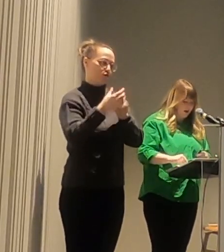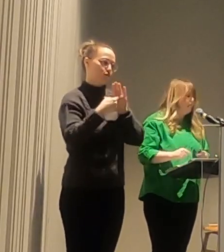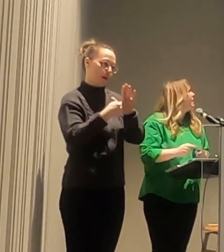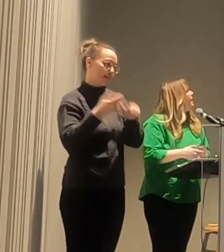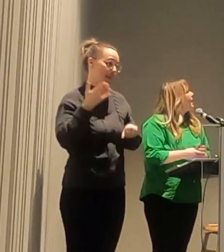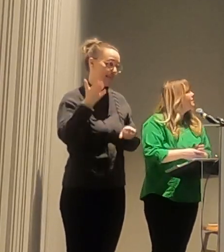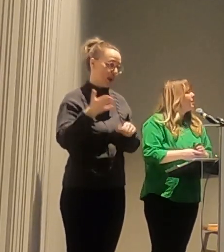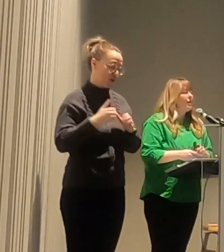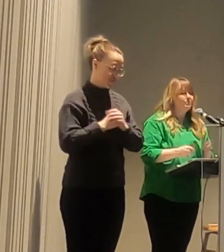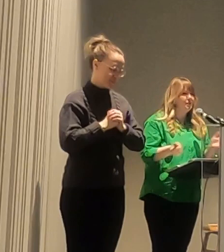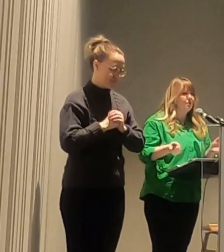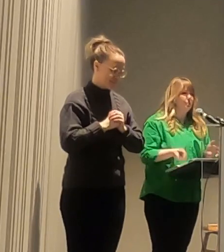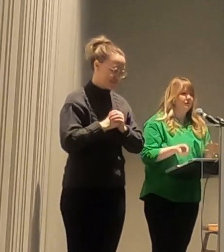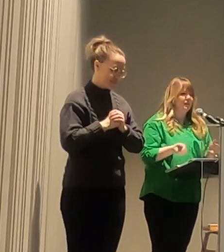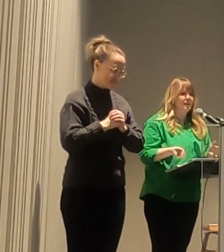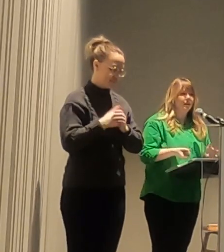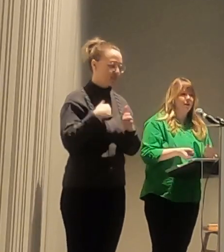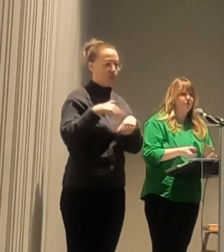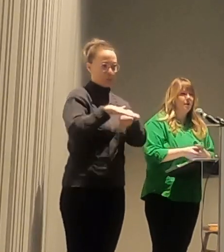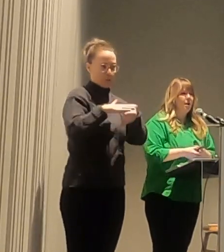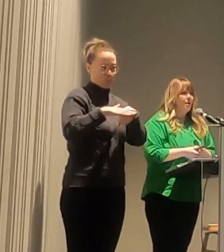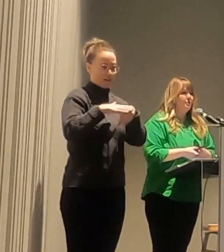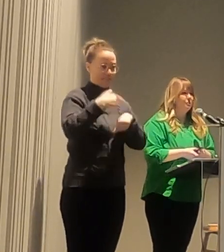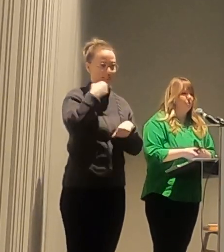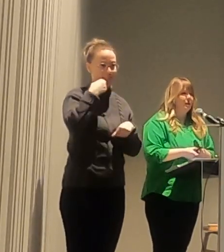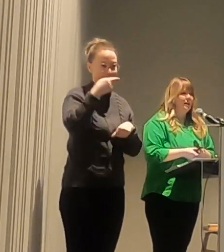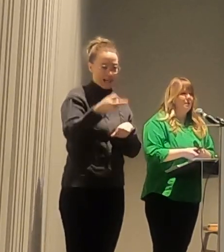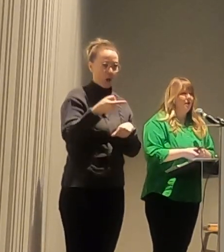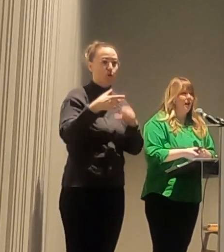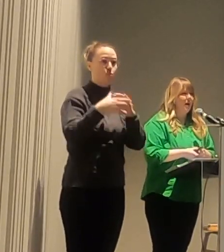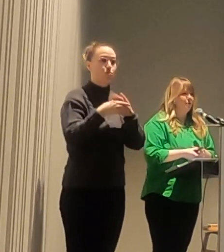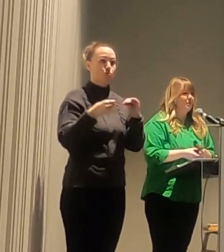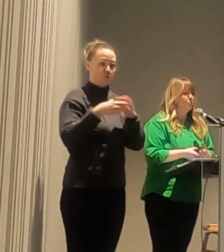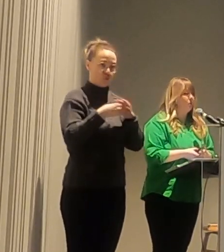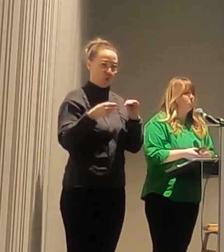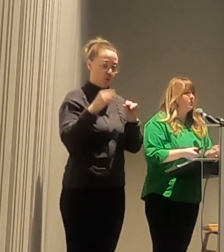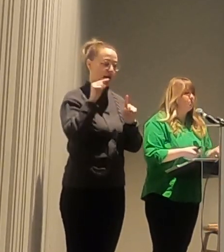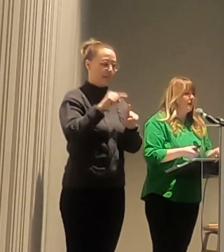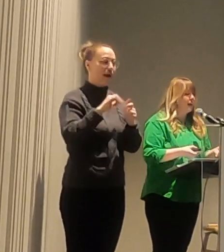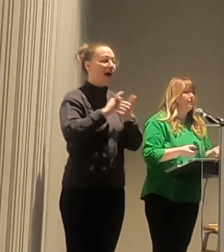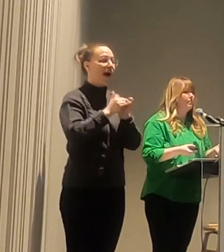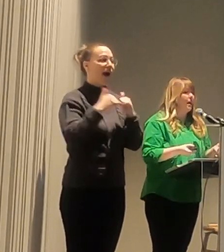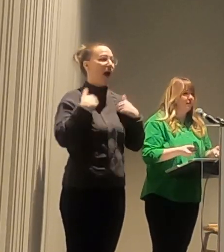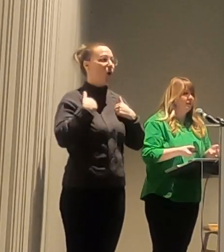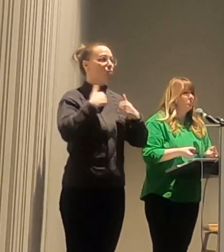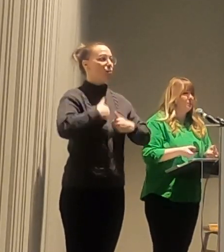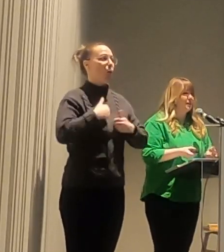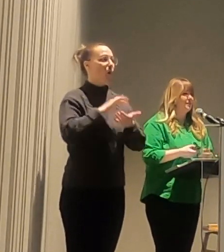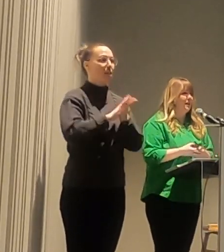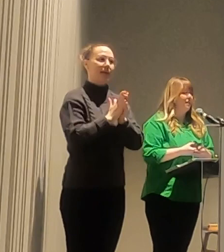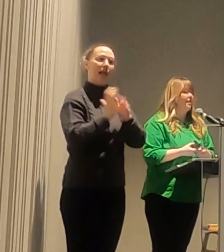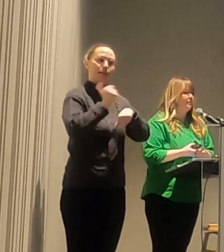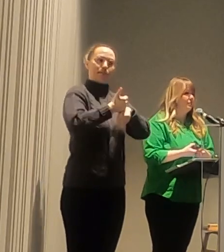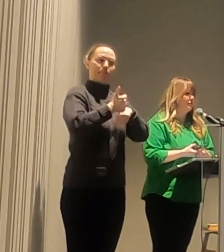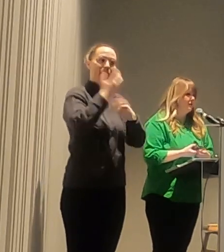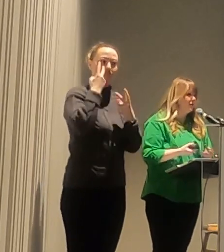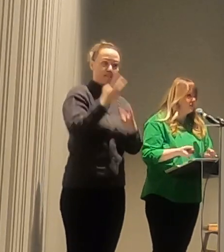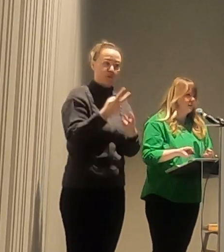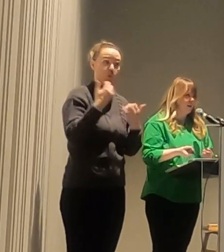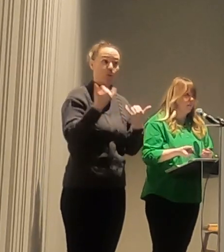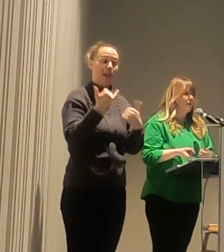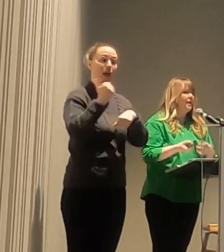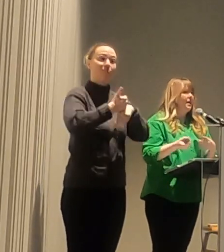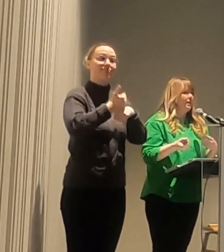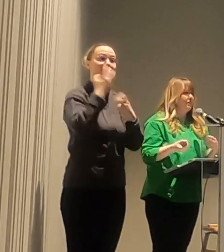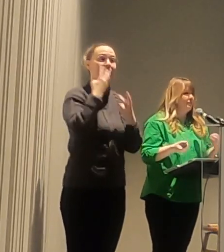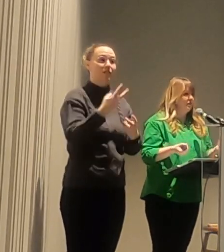there. And so I'm just going to briefly tell you the story about how these robes became on view, because they're on view for the